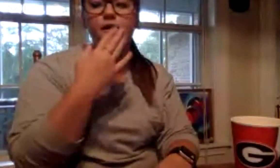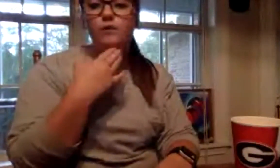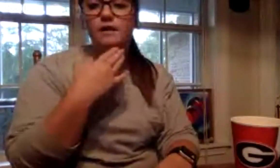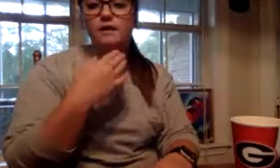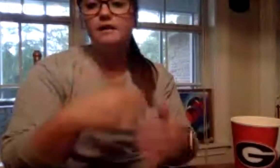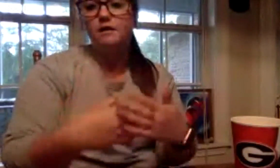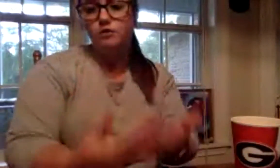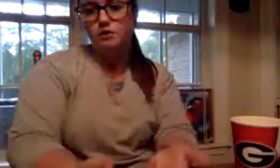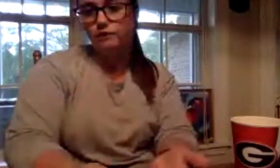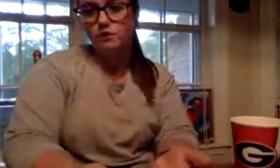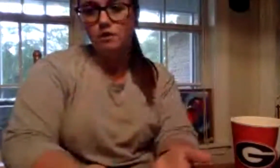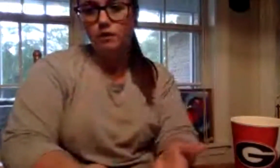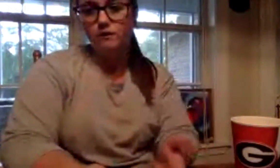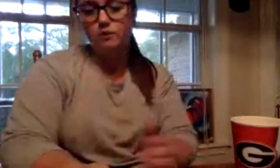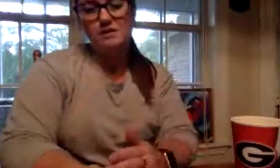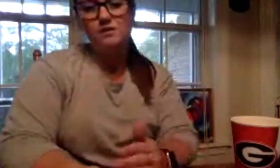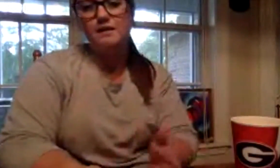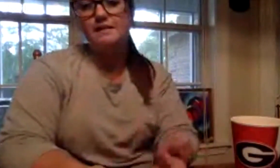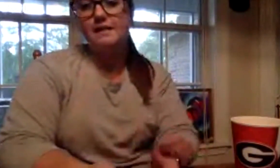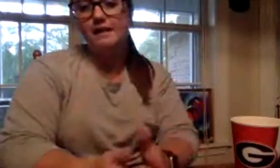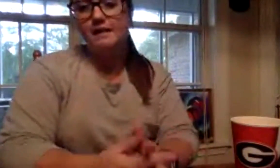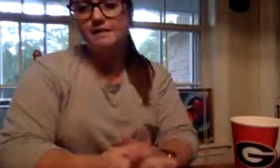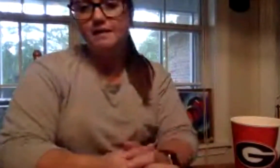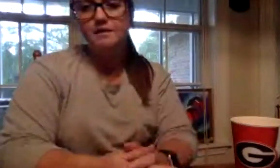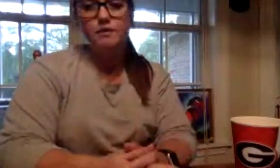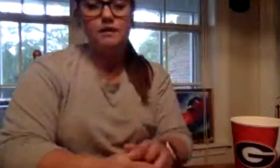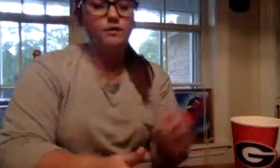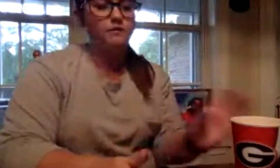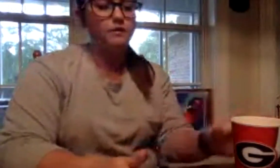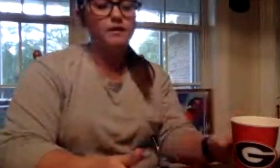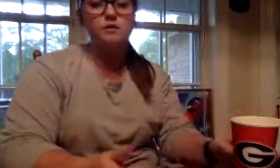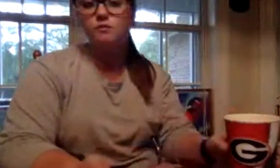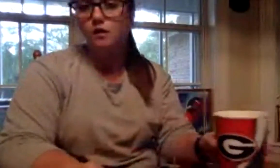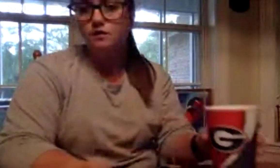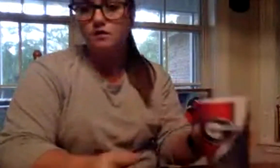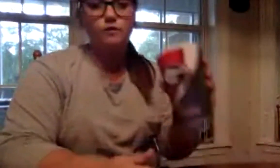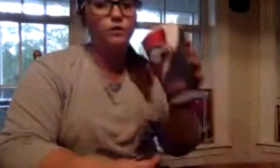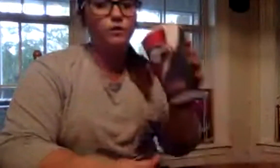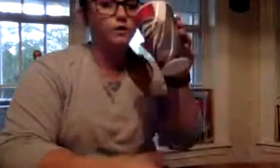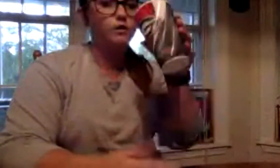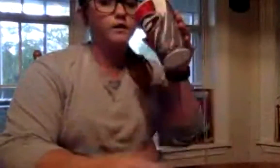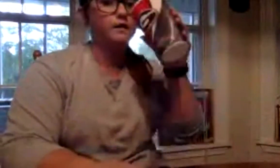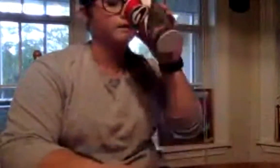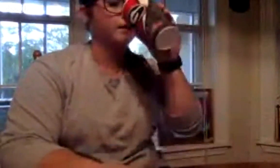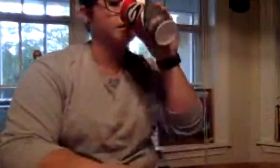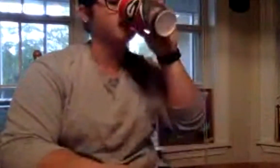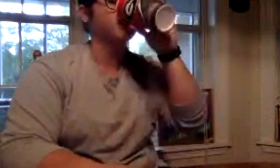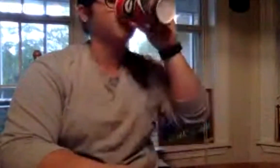went in, then I would just differentially reinforce. I would not deny access, but I would give them a small sip of water, quick like this,